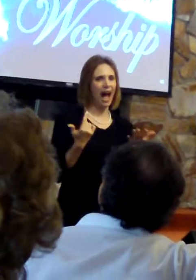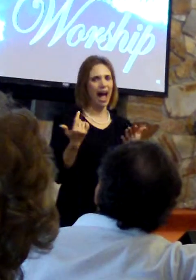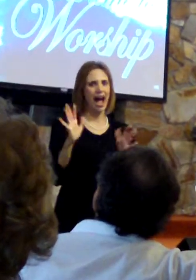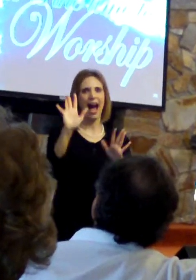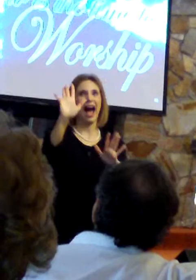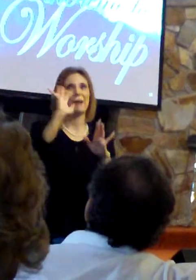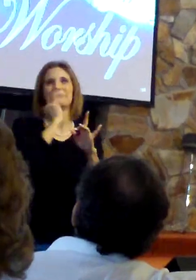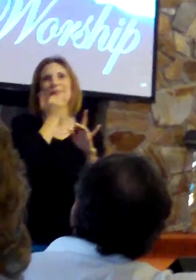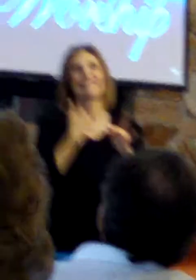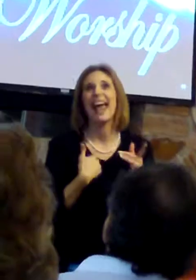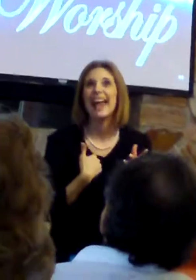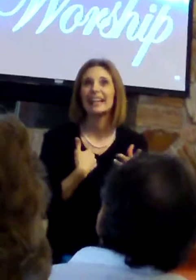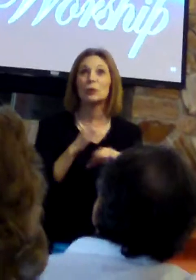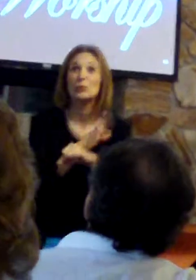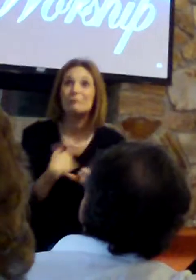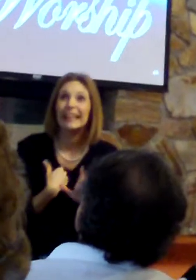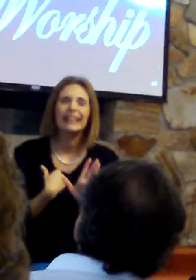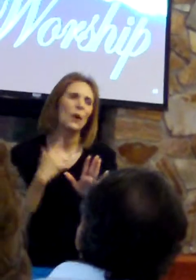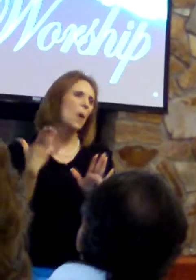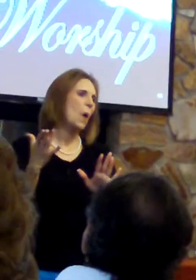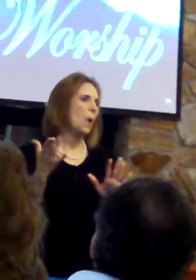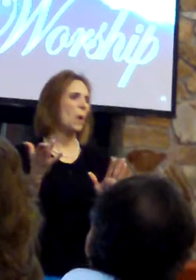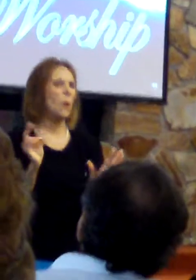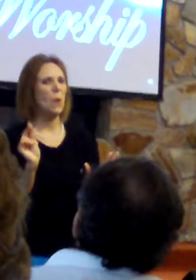you're making a big mistake here.